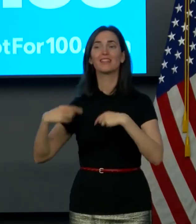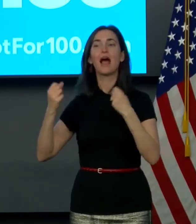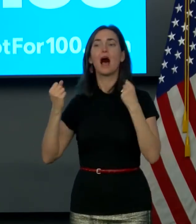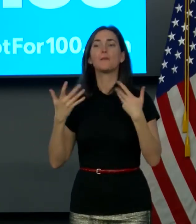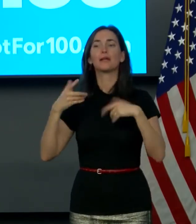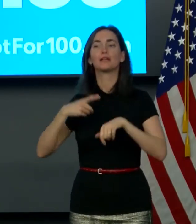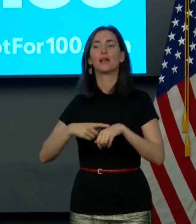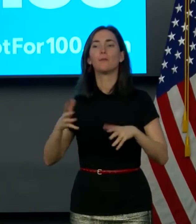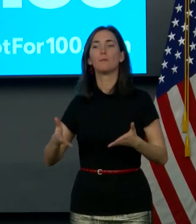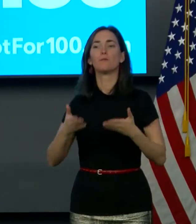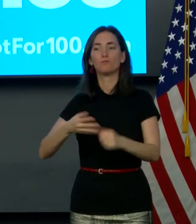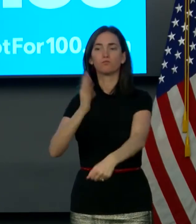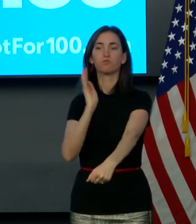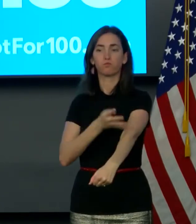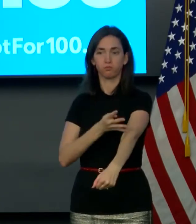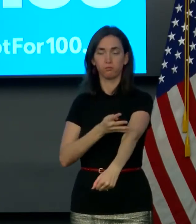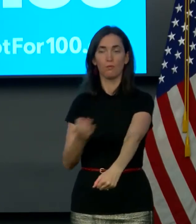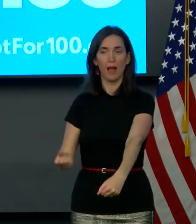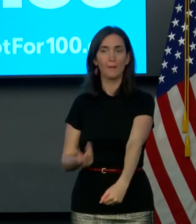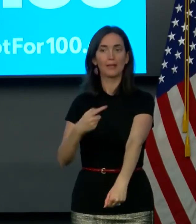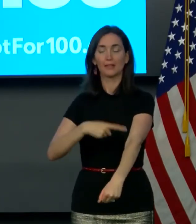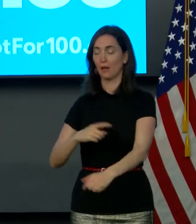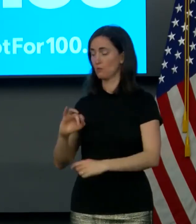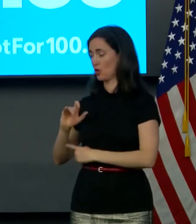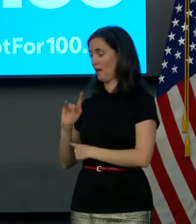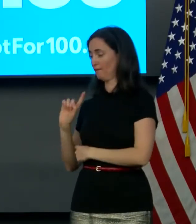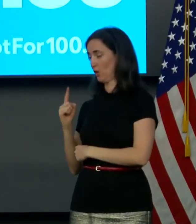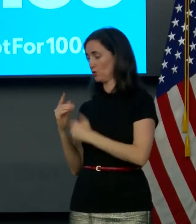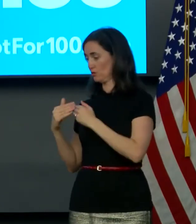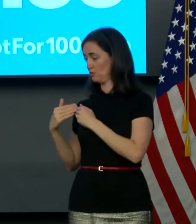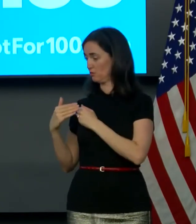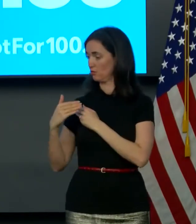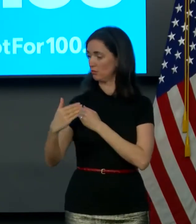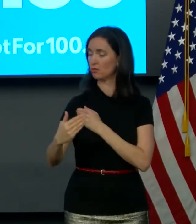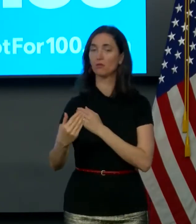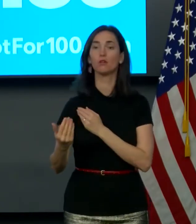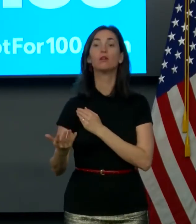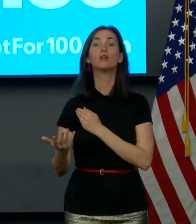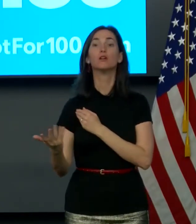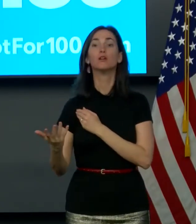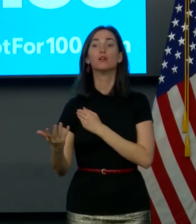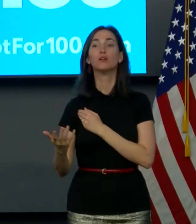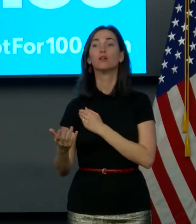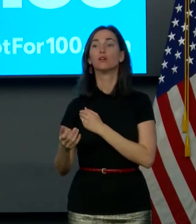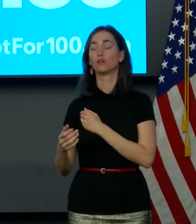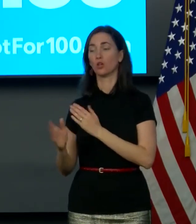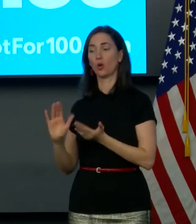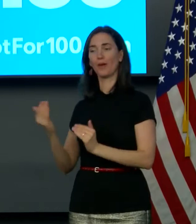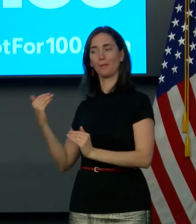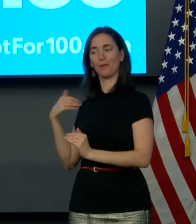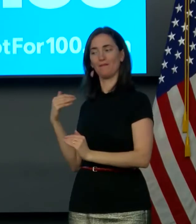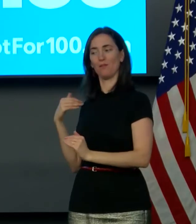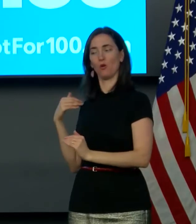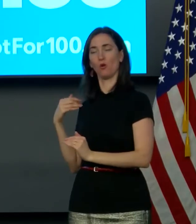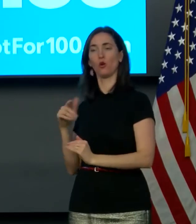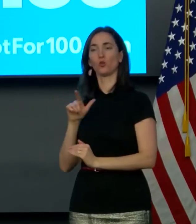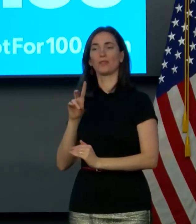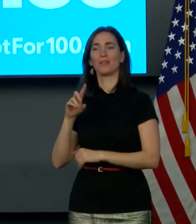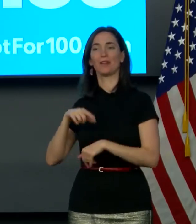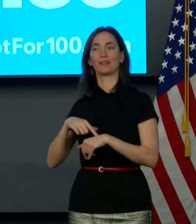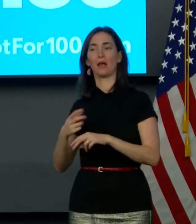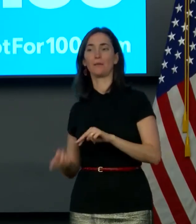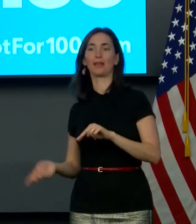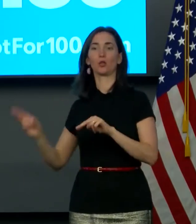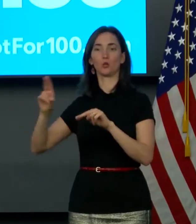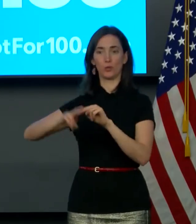in Louisiana since that time, since July 1st, are up 27 times, 2,700%,